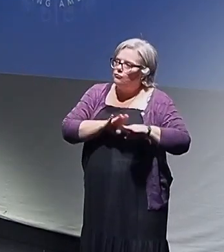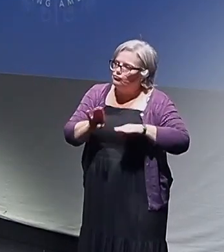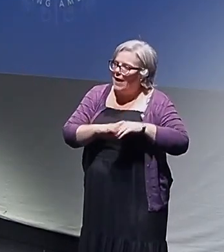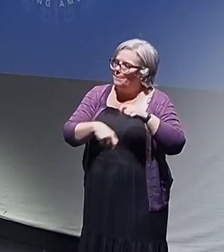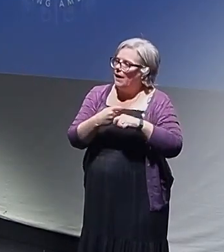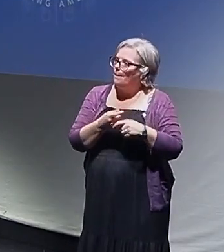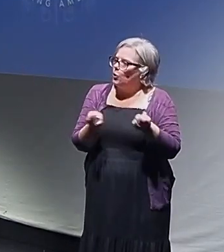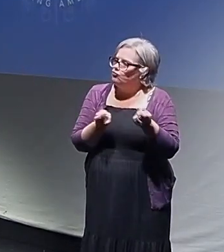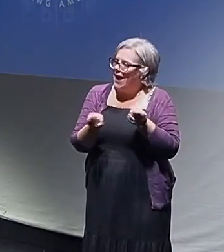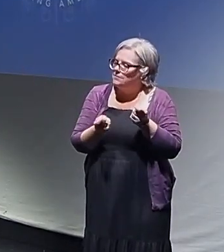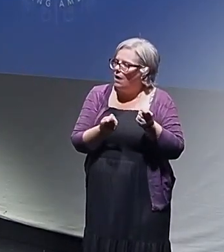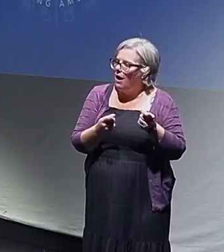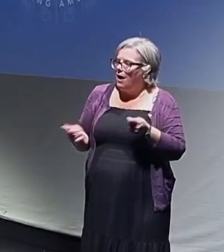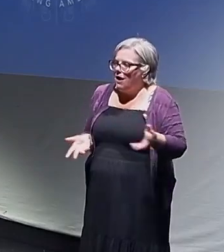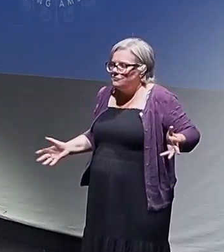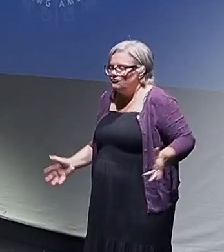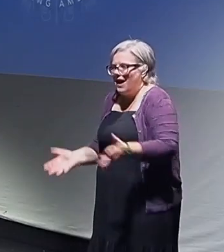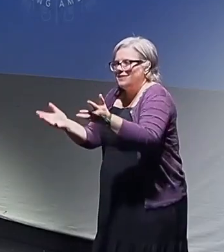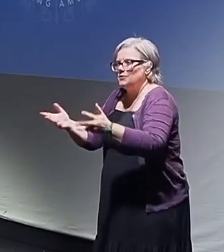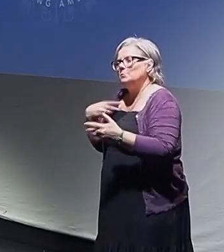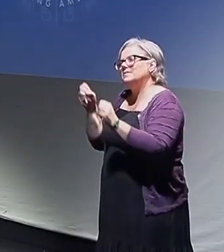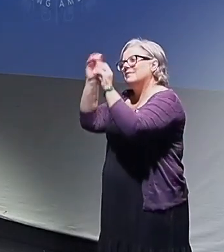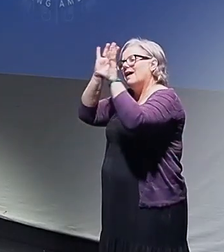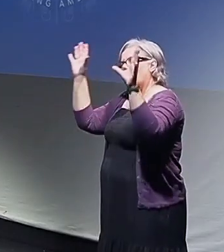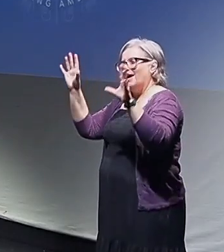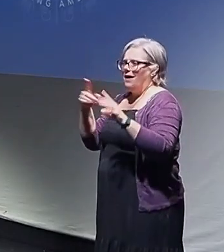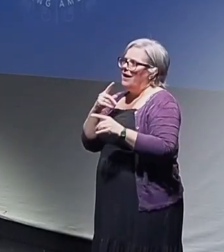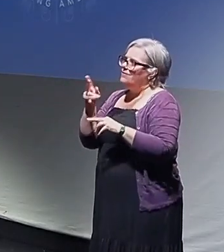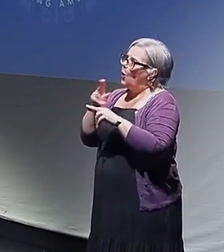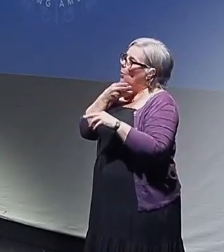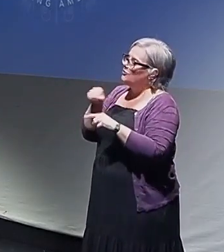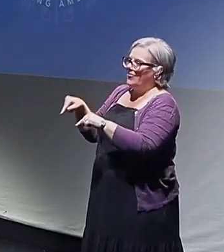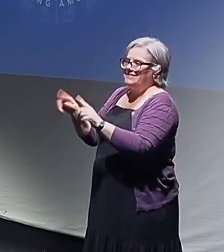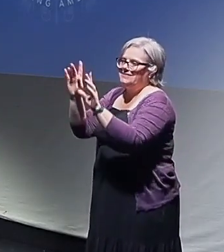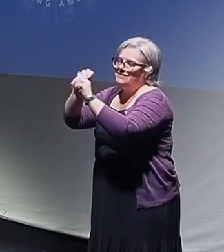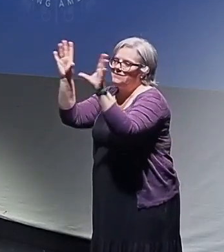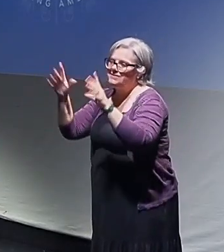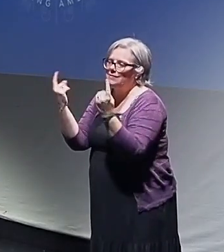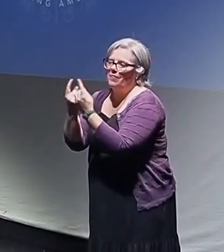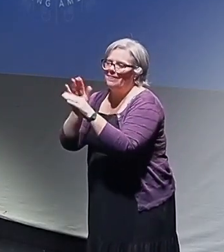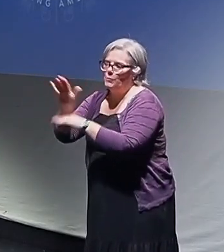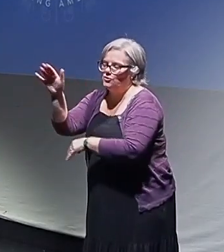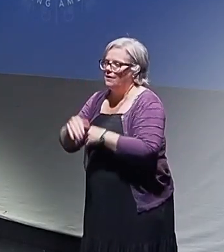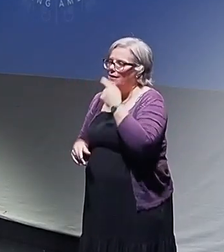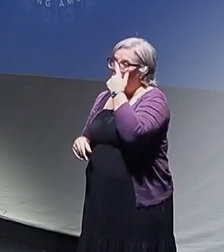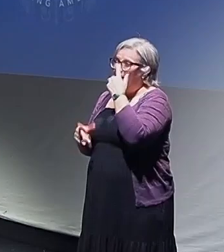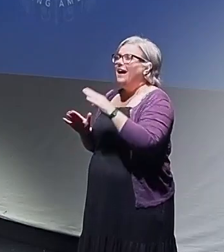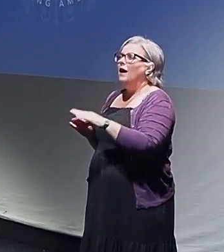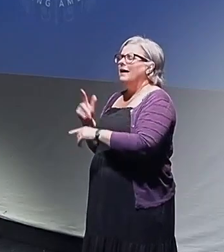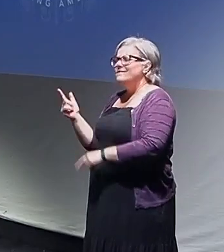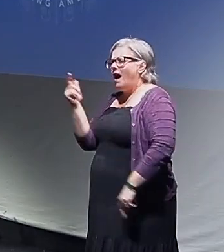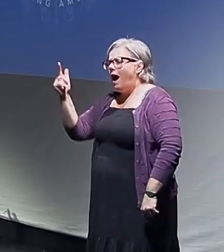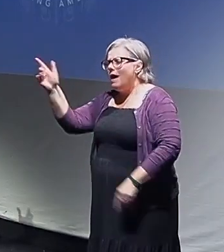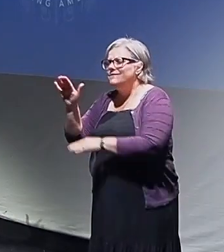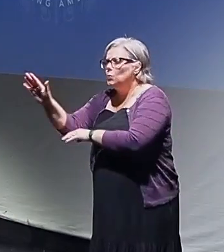would be like a little Kunsthalle somewhere, would be incredible. And I don't think it's that like far away. I don't think it